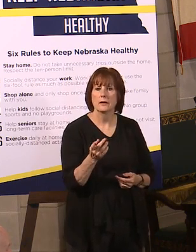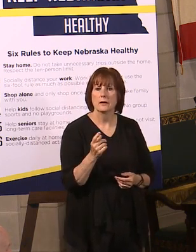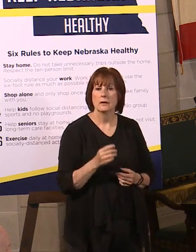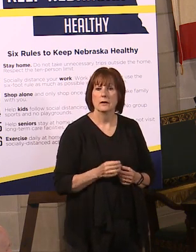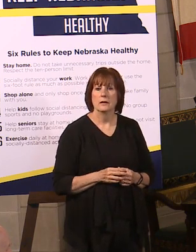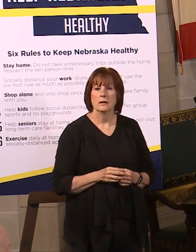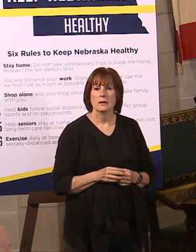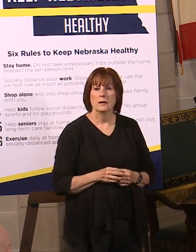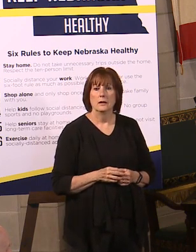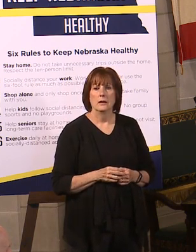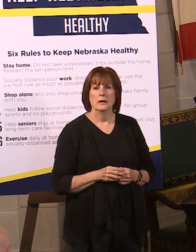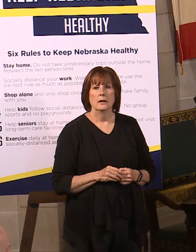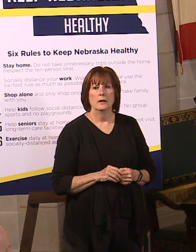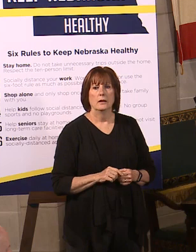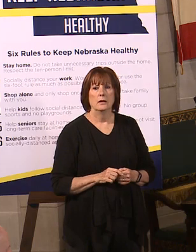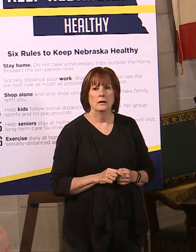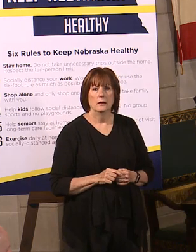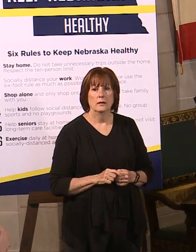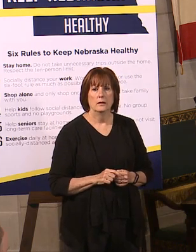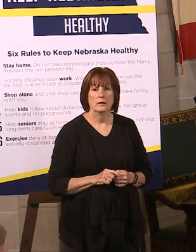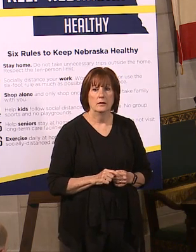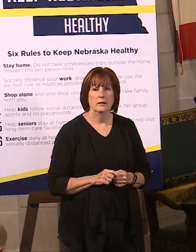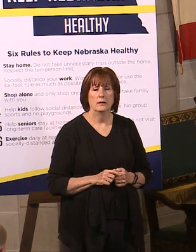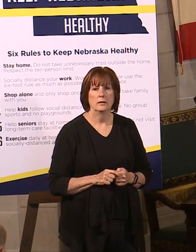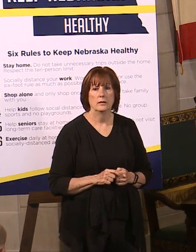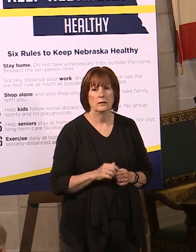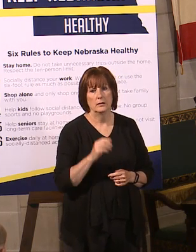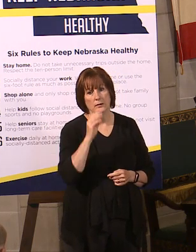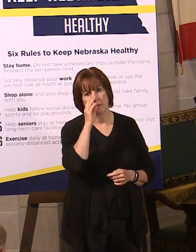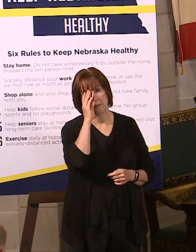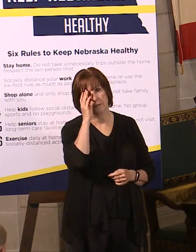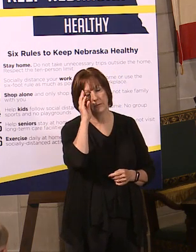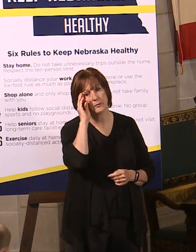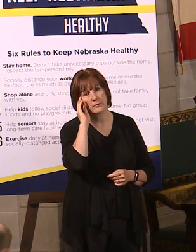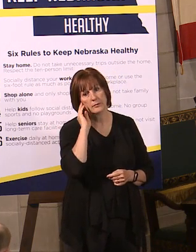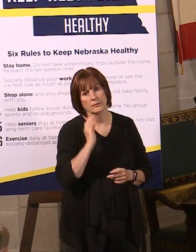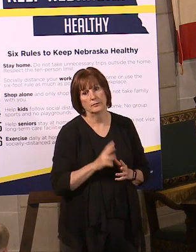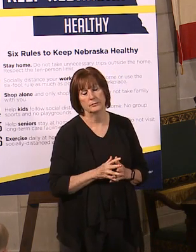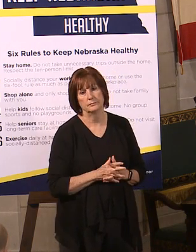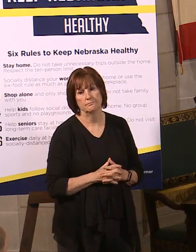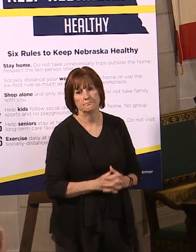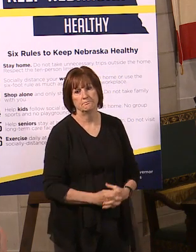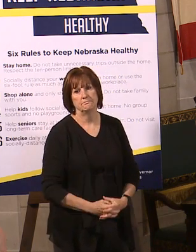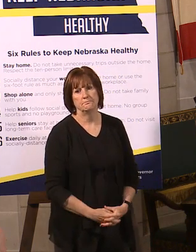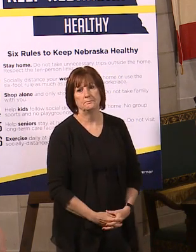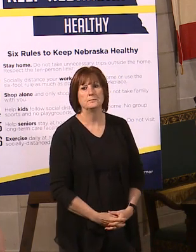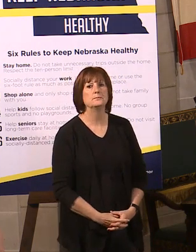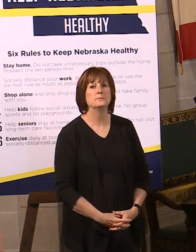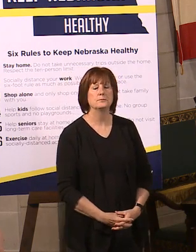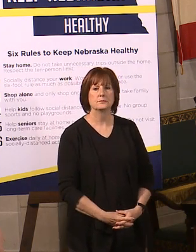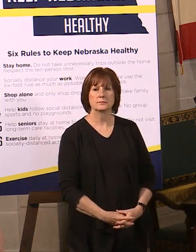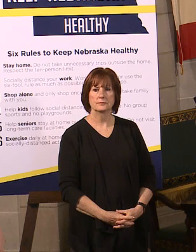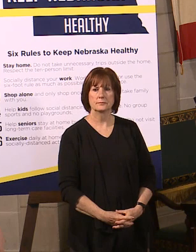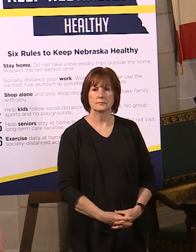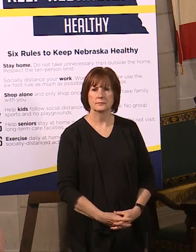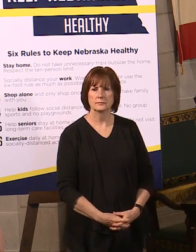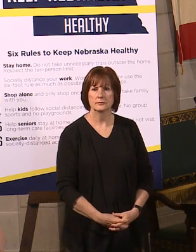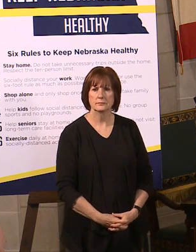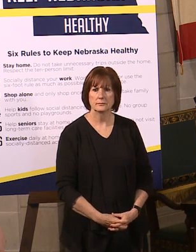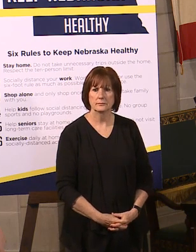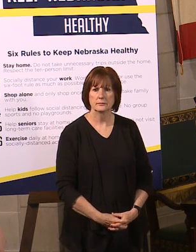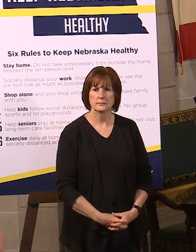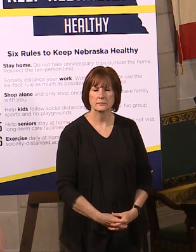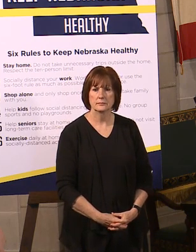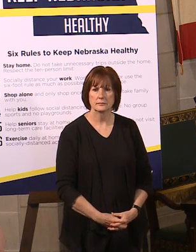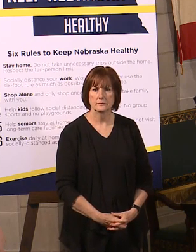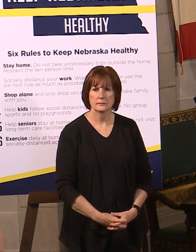are more than 5,000 inmates that are in the care of the state of Nebraska. How is it that the state is it clear that